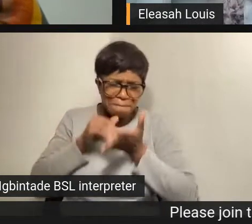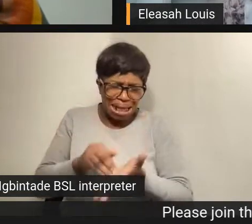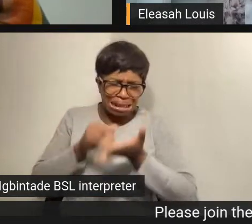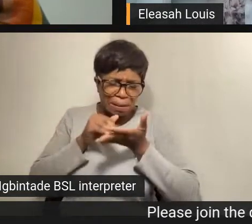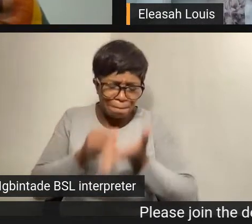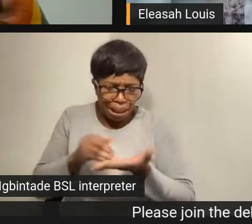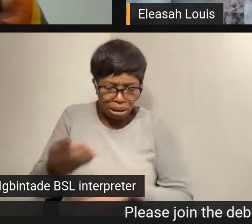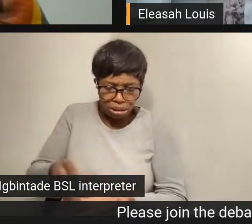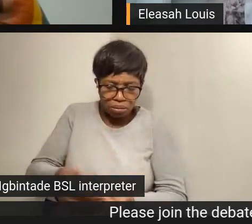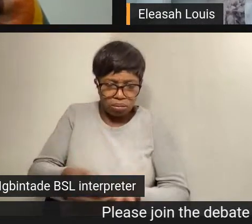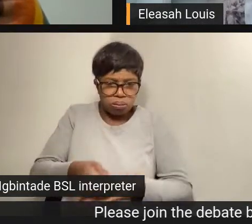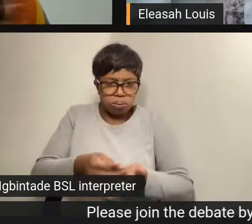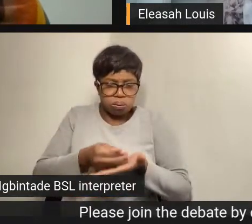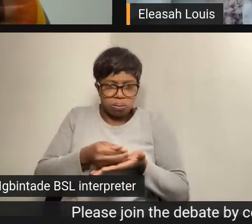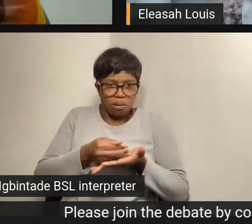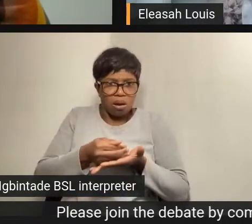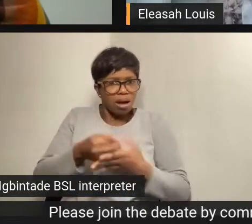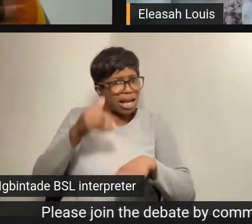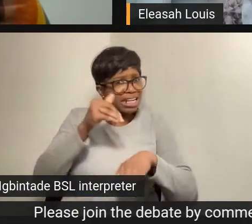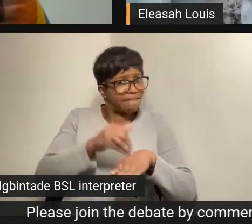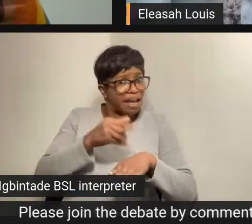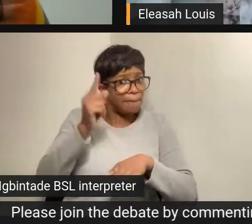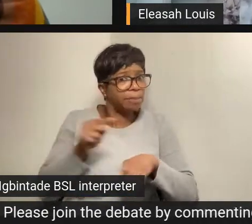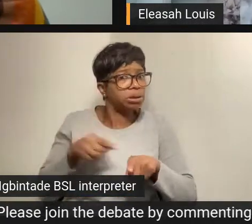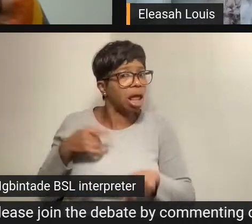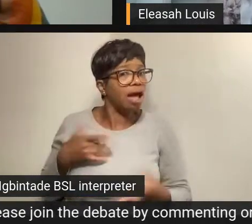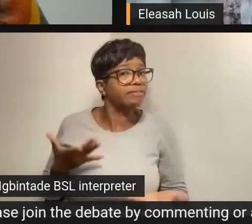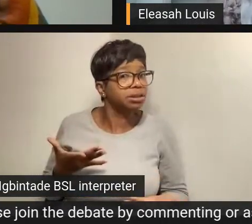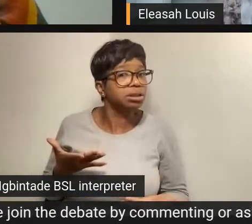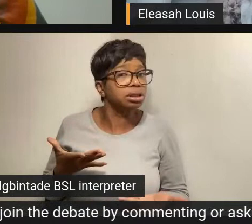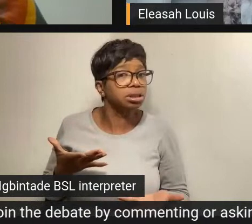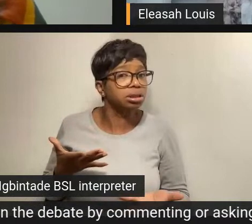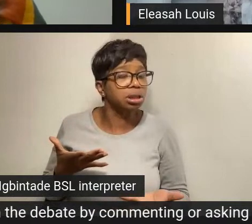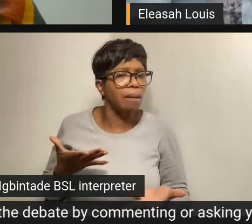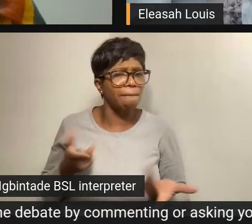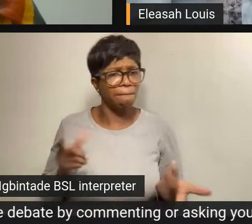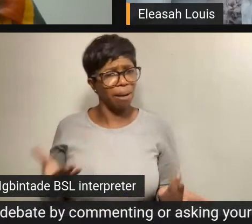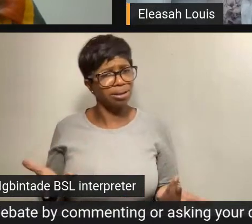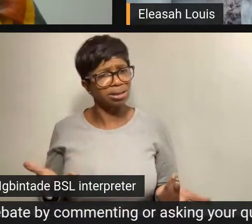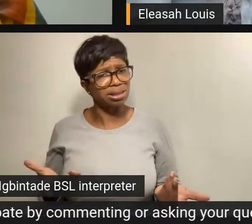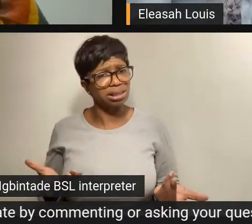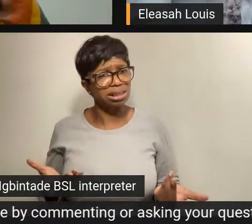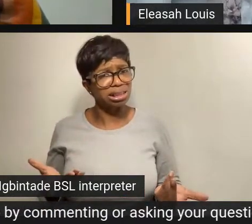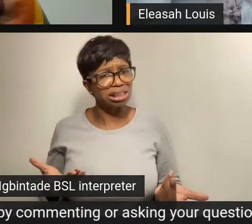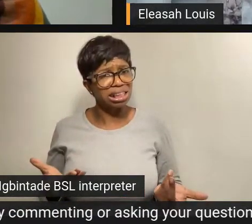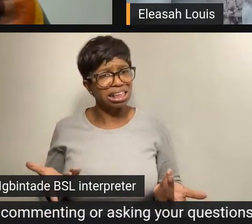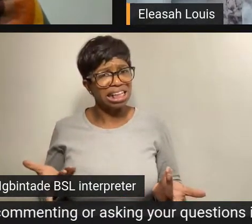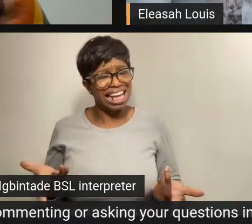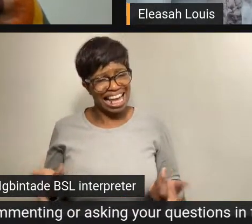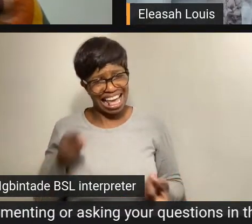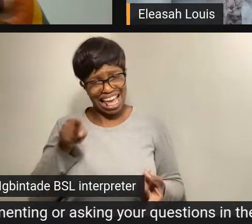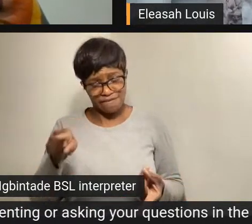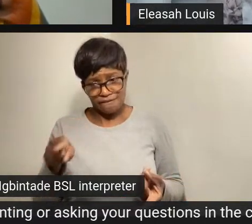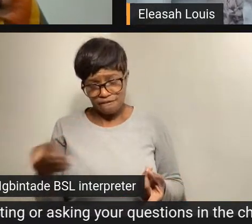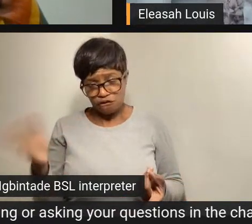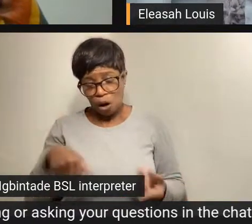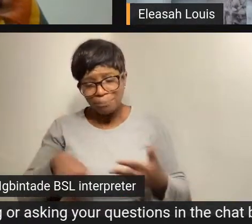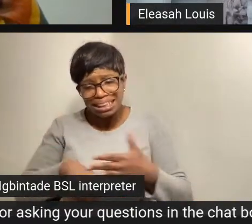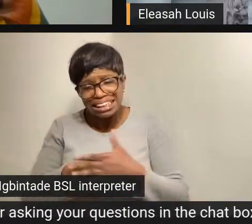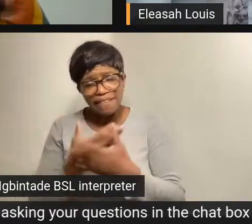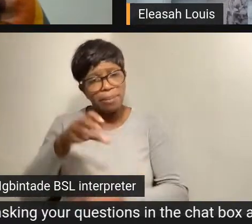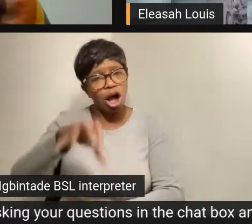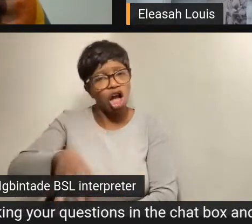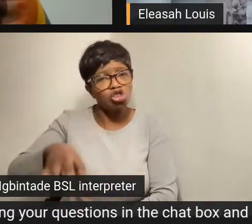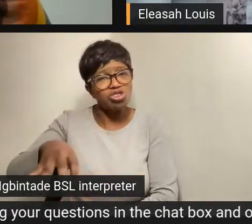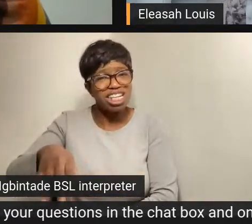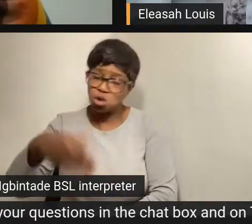that can make a difference to people's lives, right? And yet, if you are from a developing country, you